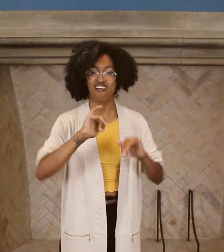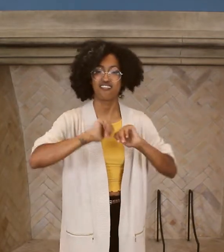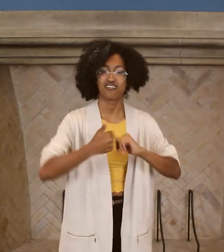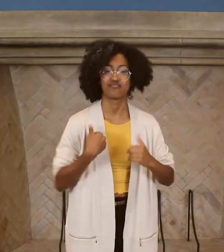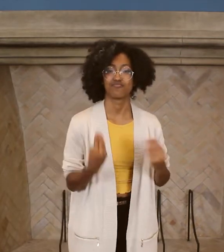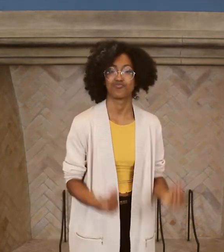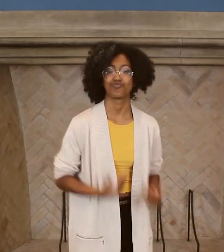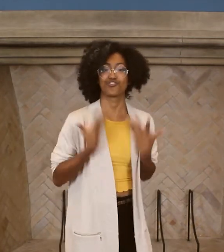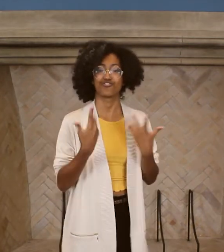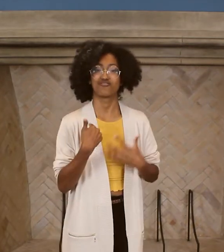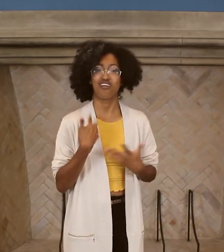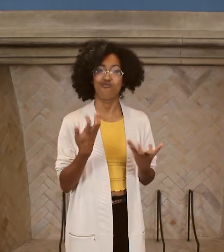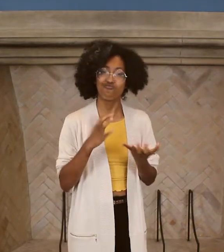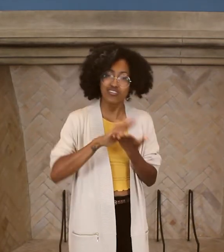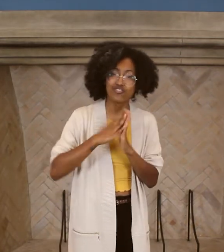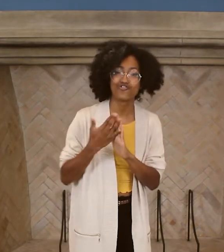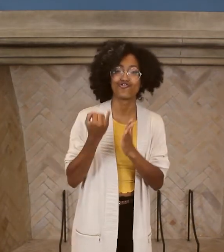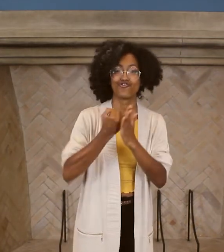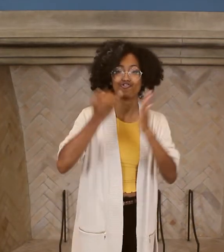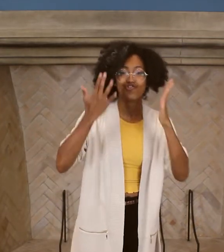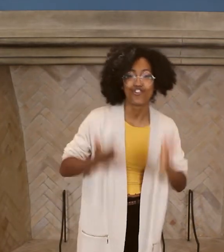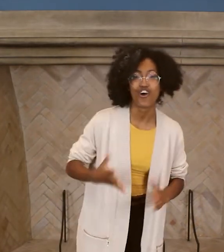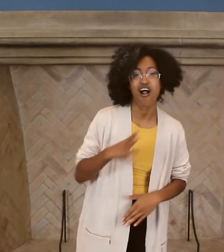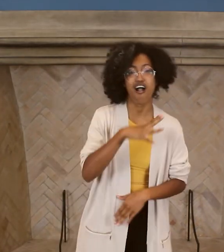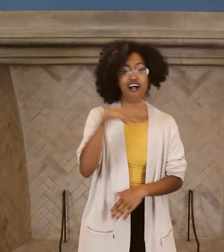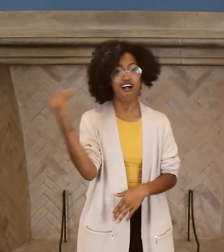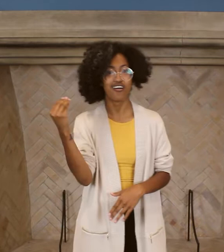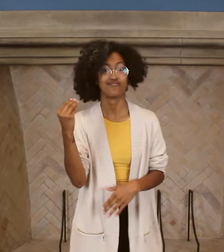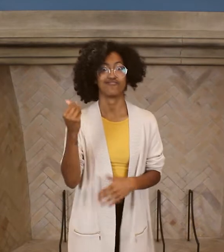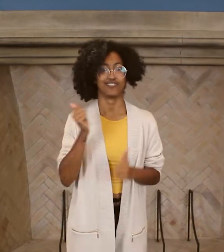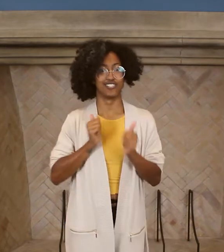And that's what inspired me to become an artist and an actress.